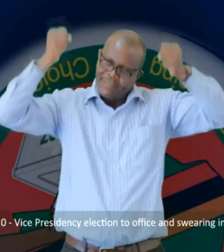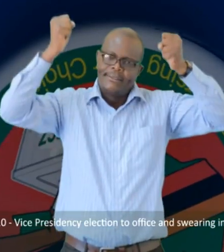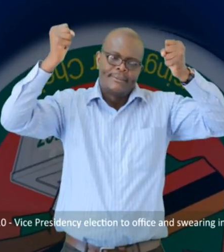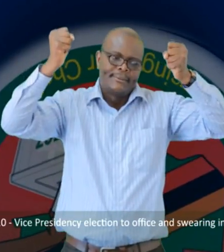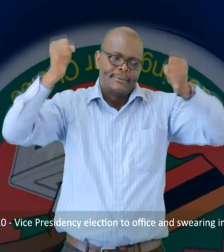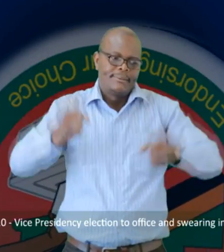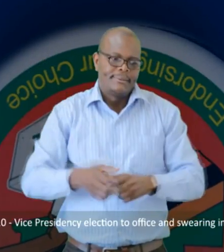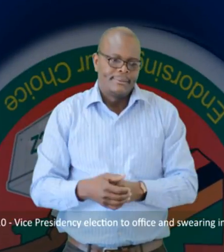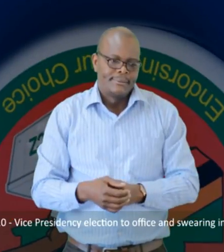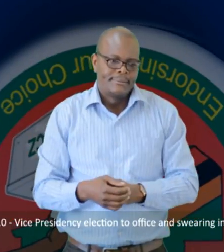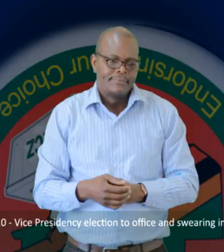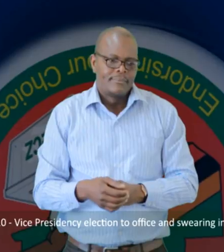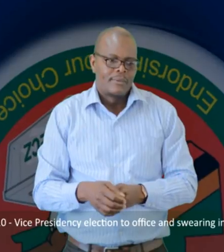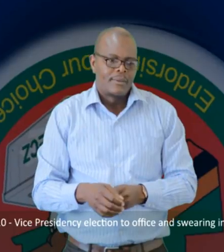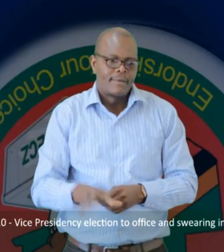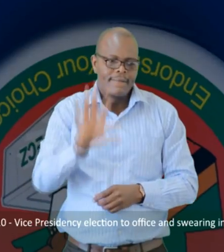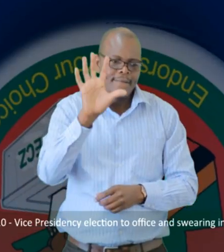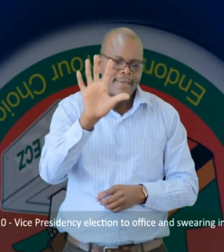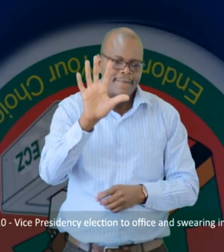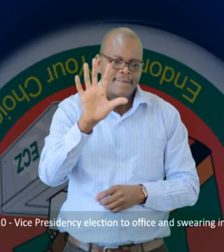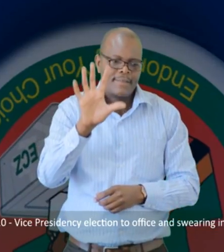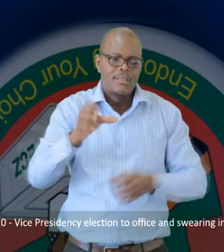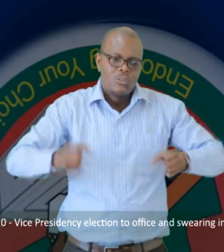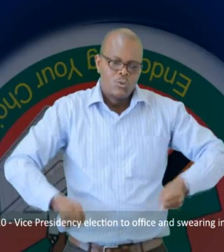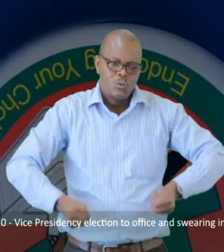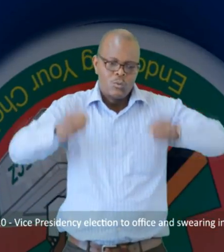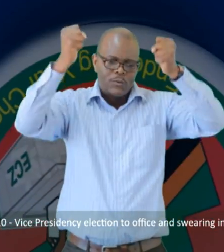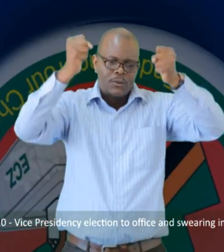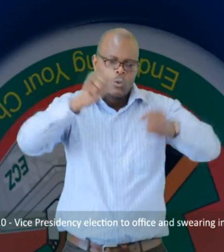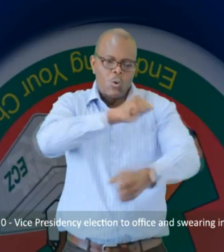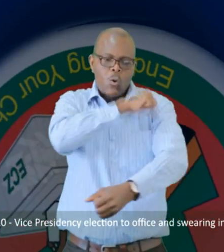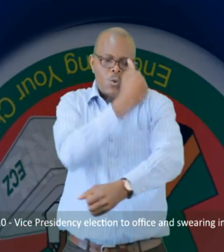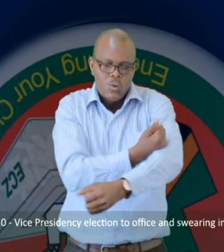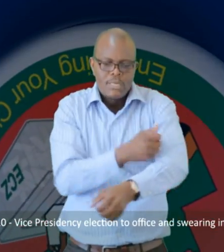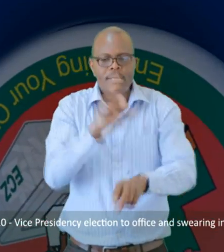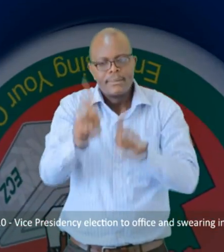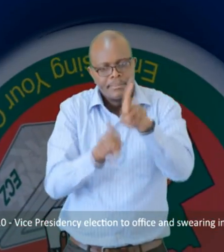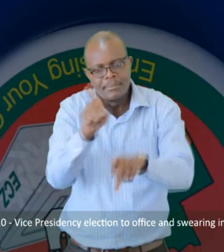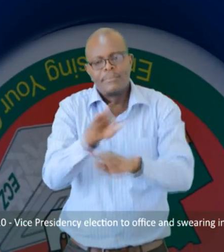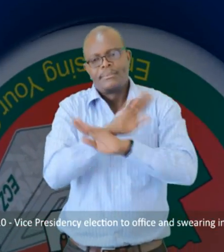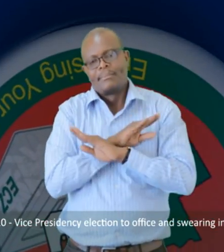110. Vice presidency election to office and swearing in.